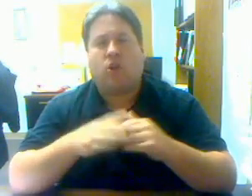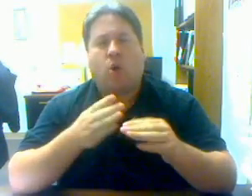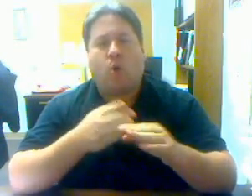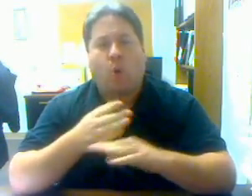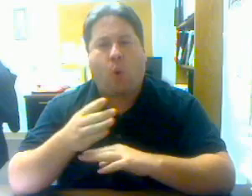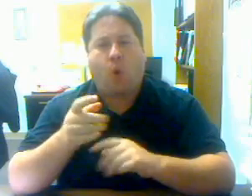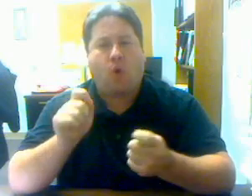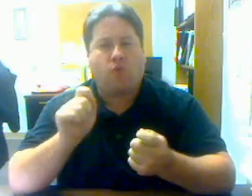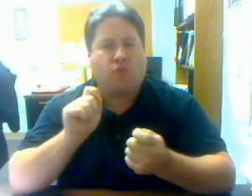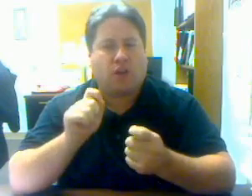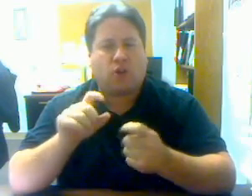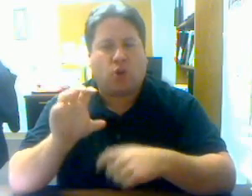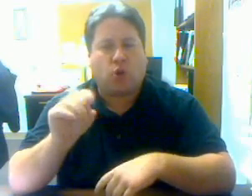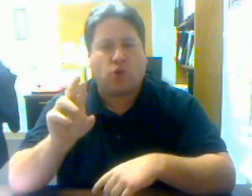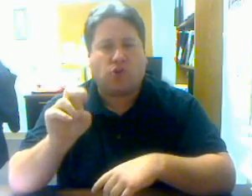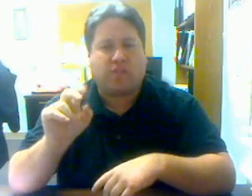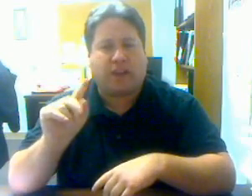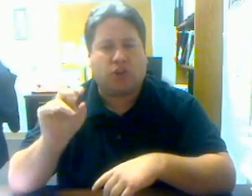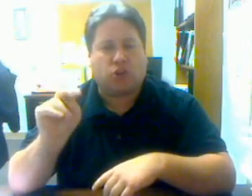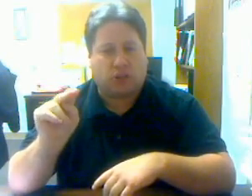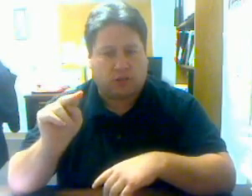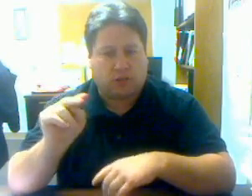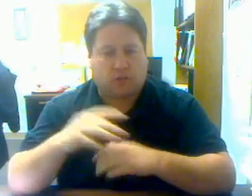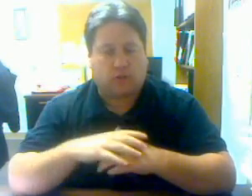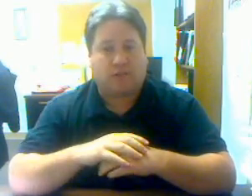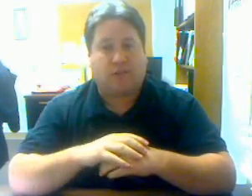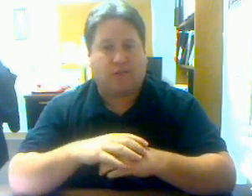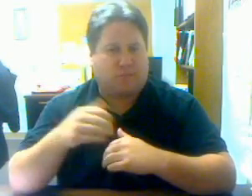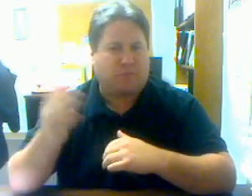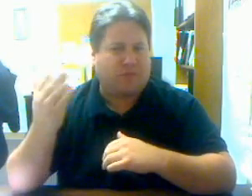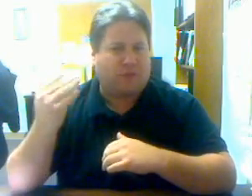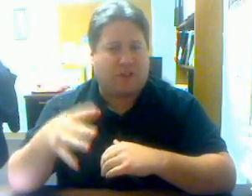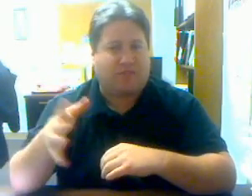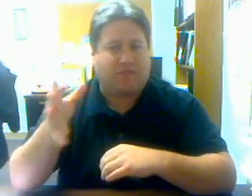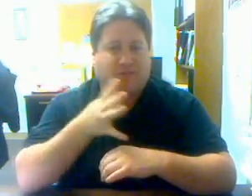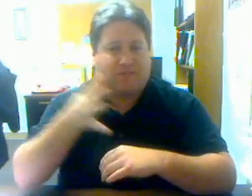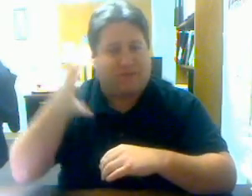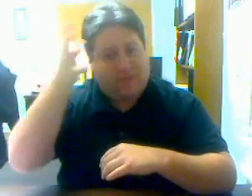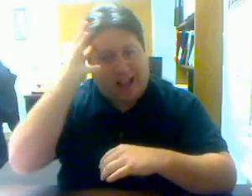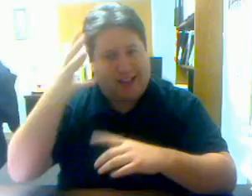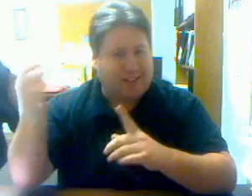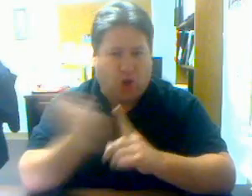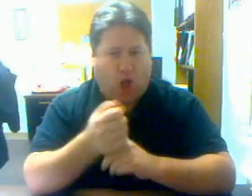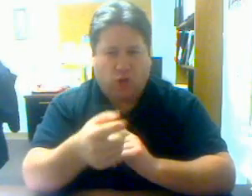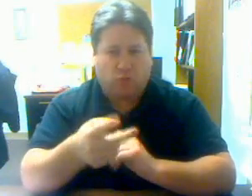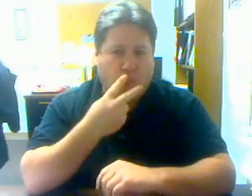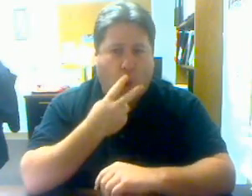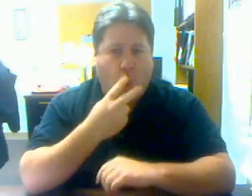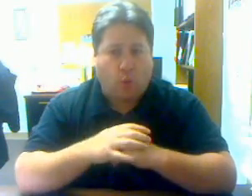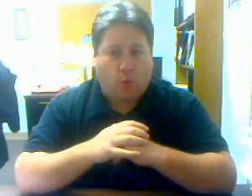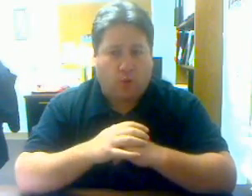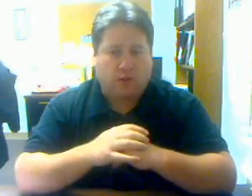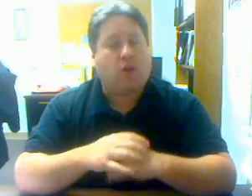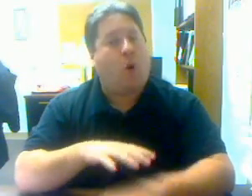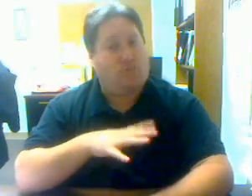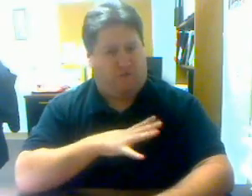ever your dad caught you smoking a cigarette and said, "Oh, you want to smoke?" and gives you a whole pack, and if you smoke the whole pack, probably don't get that as much anymore